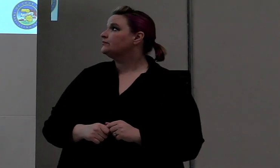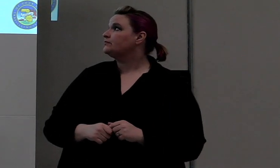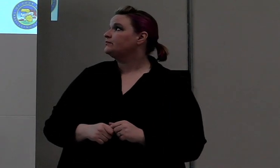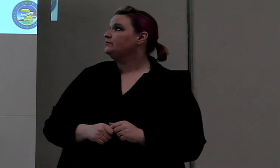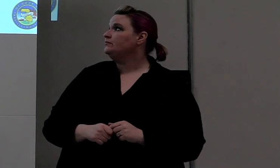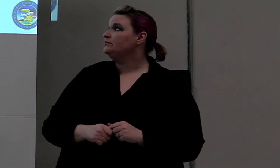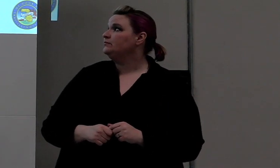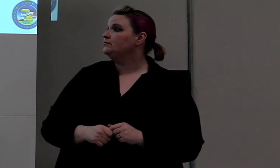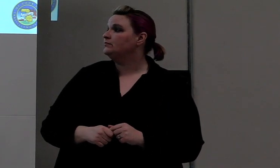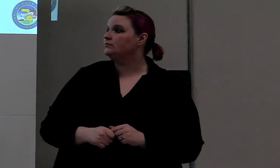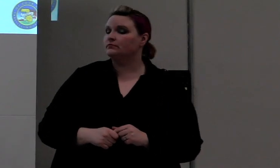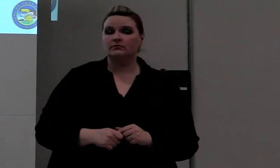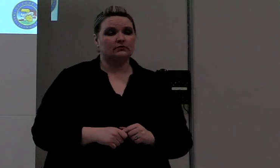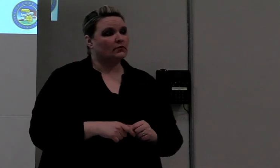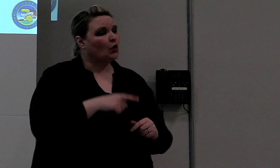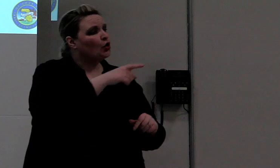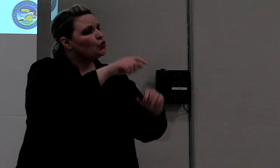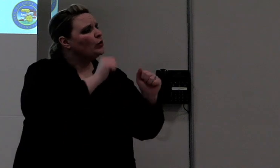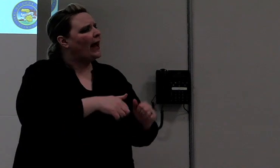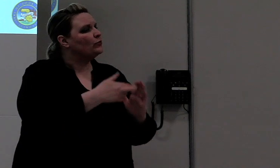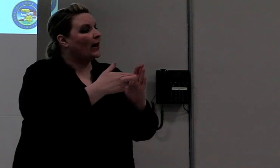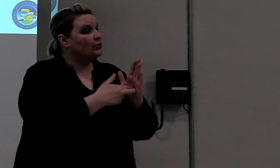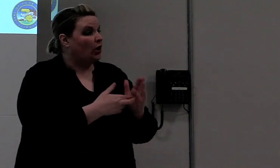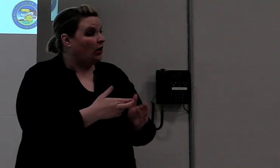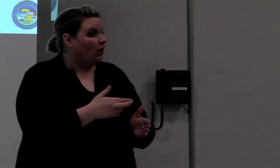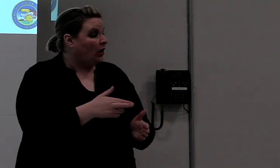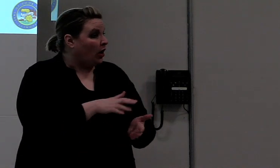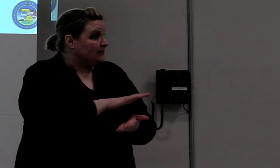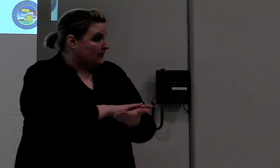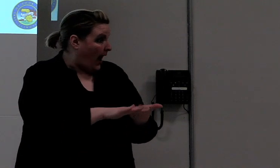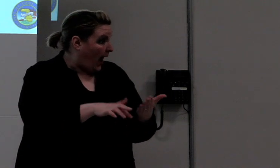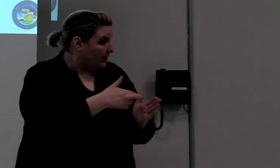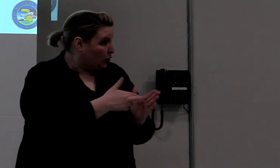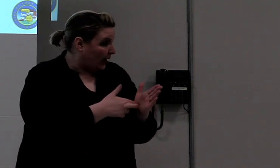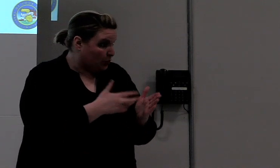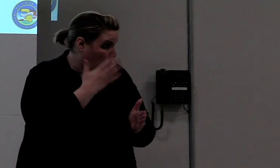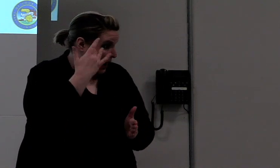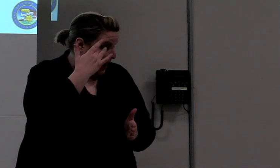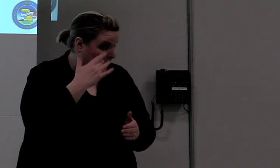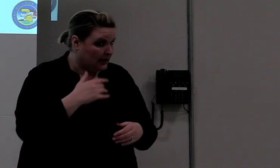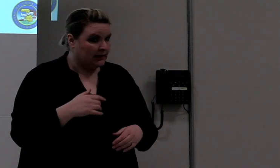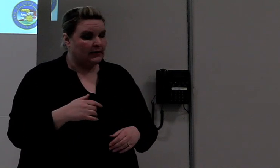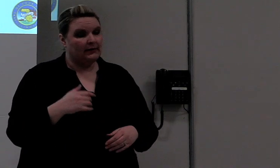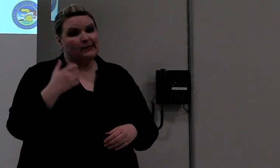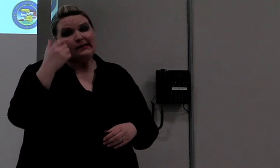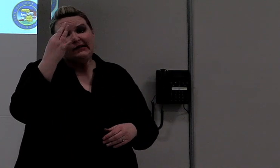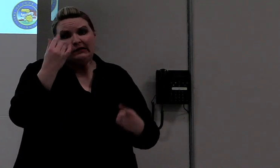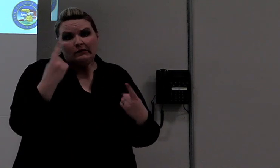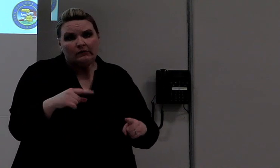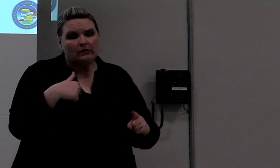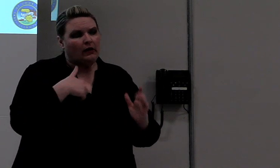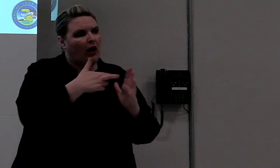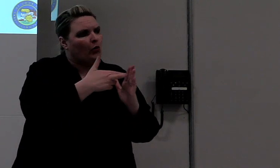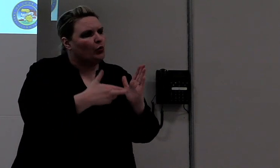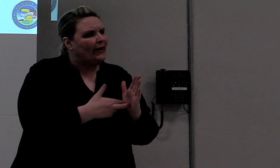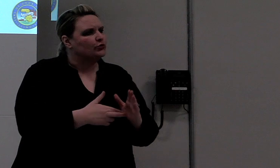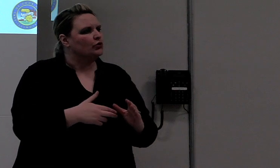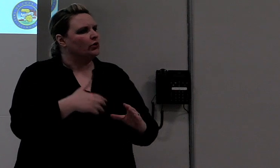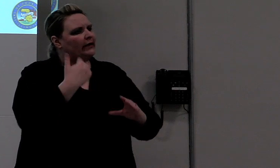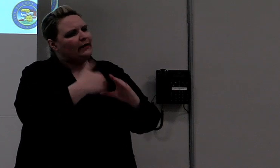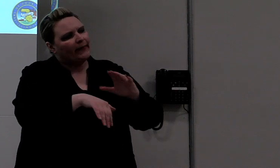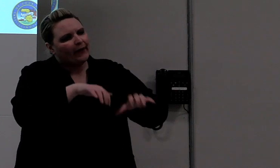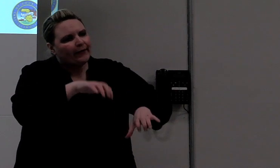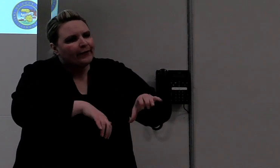Whereas you're going to get a chance to register. And the benefits of registering are this. So if you register with your